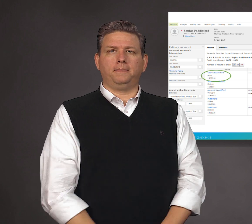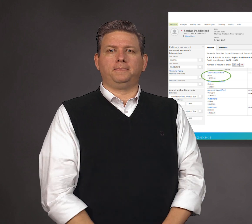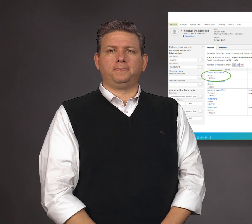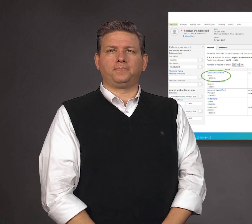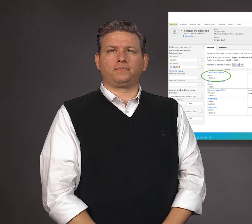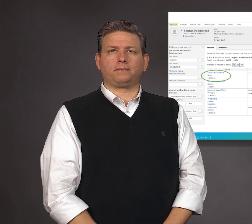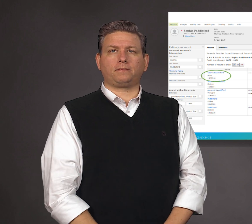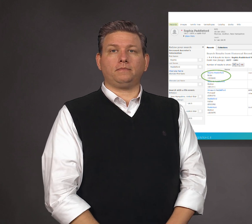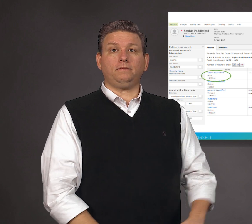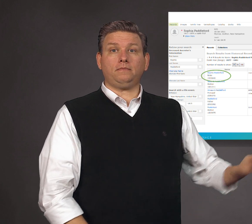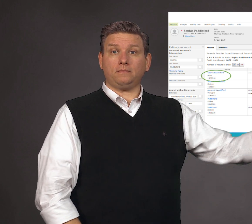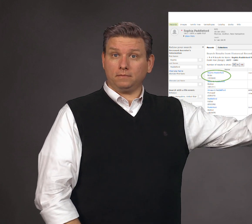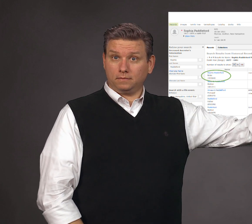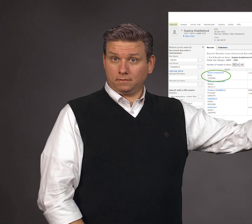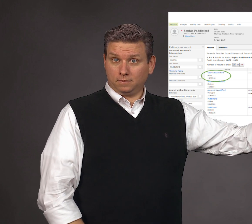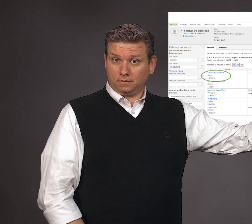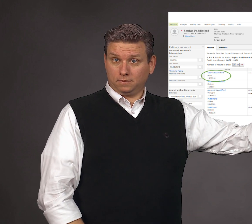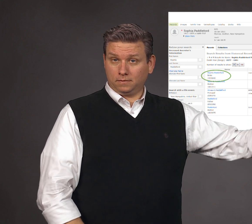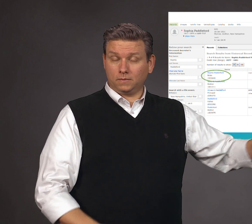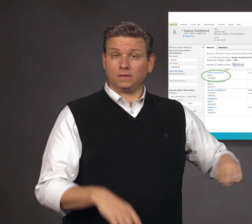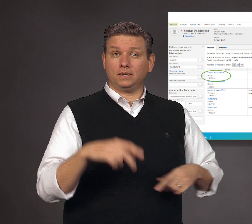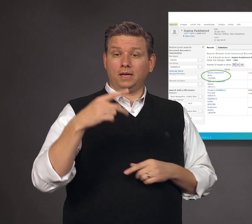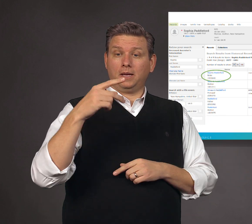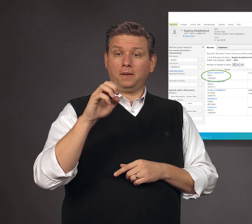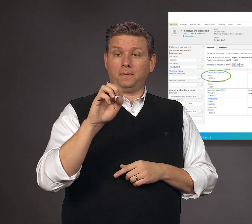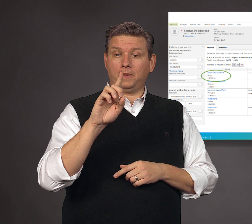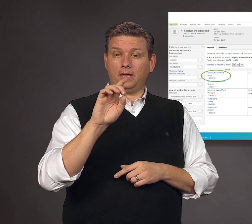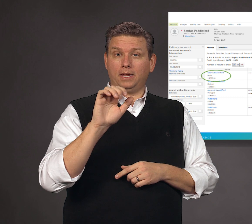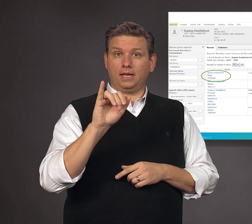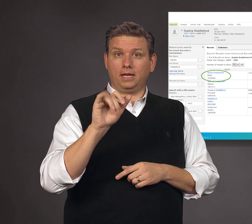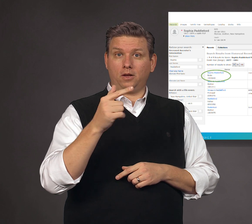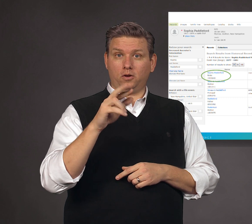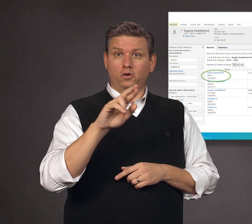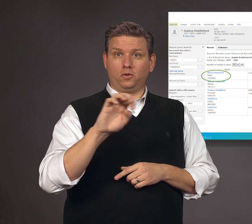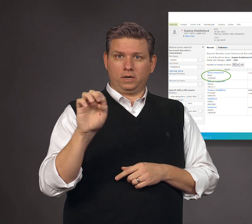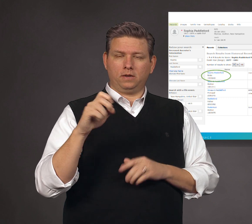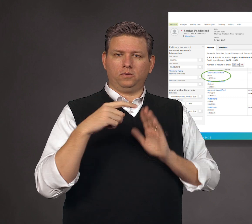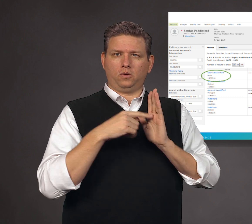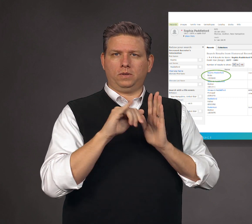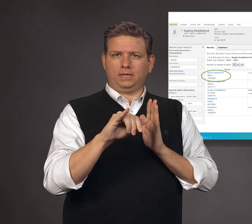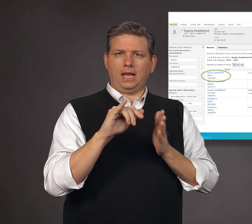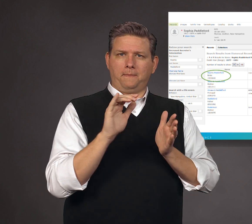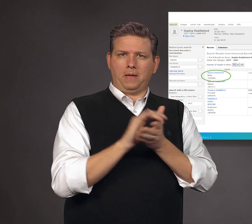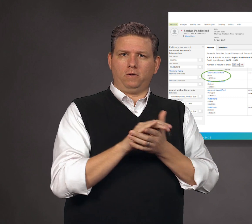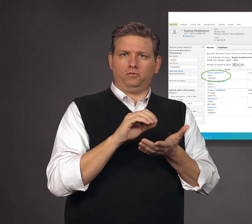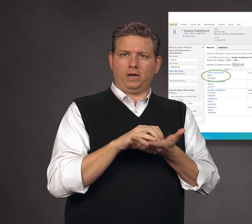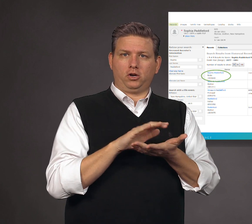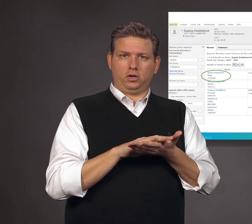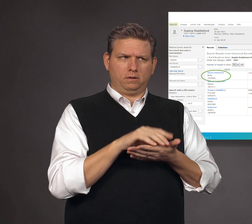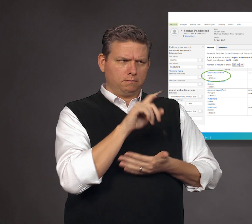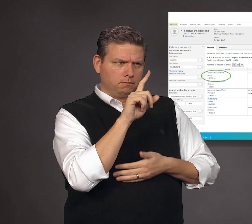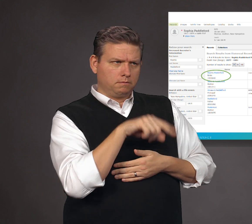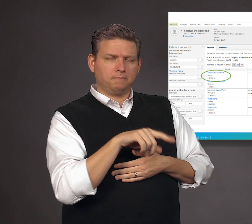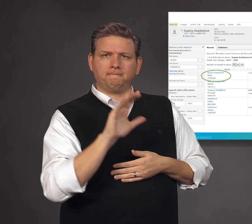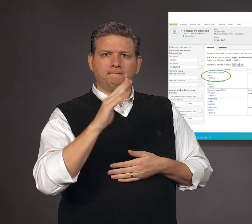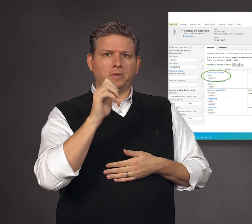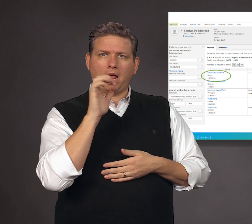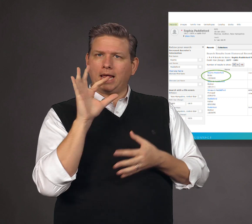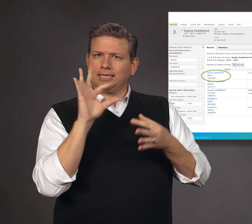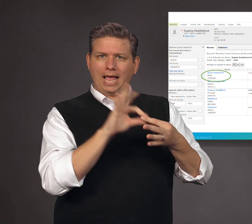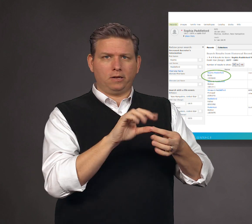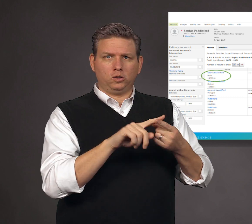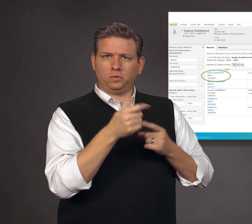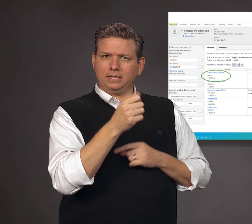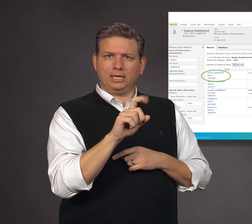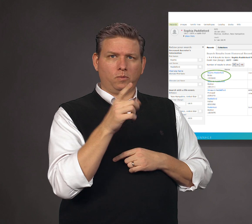Note that on the right-hand side of the screen, the pedigree symbol is missing on this marriage record, which means the record has not yet been attached to anyone on the